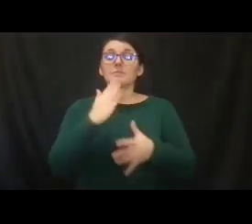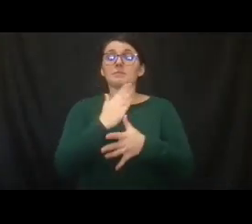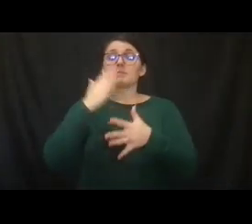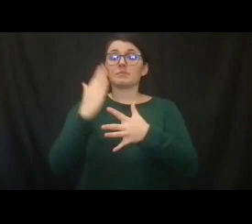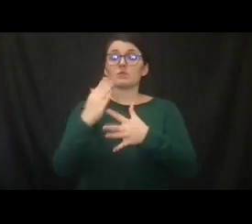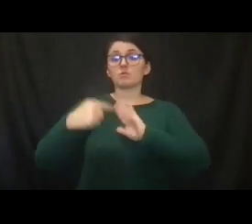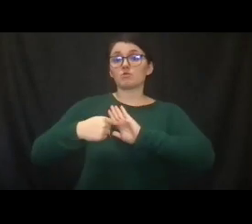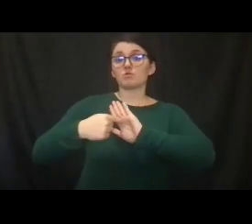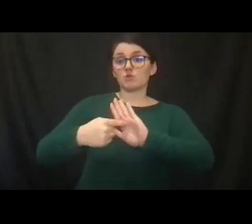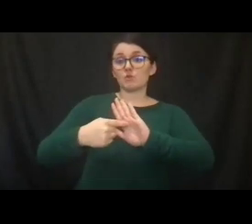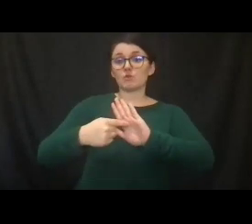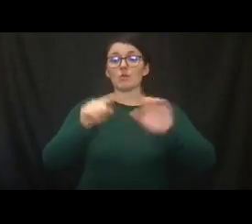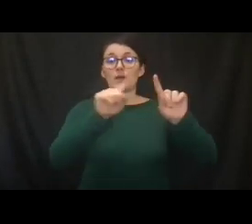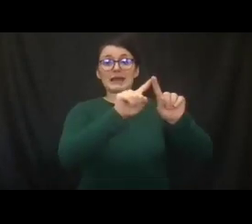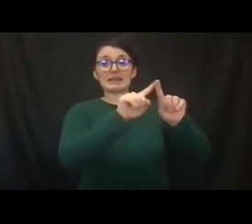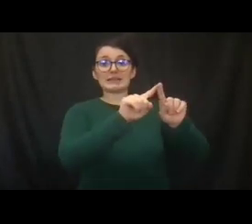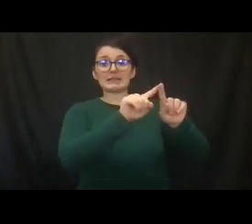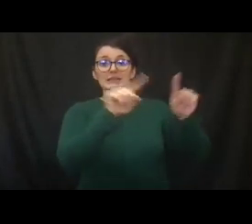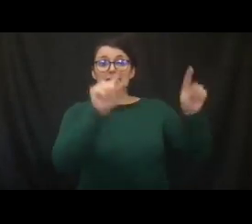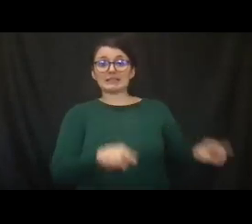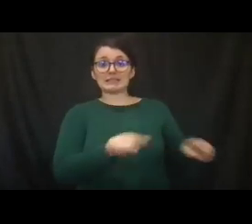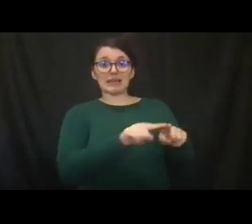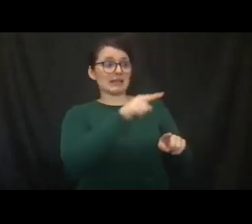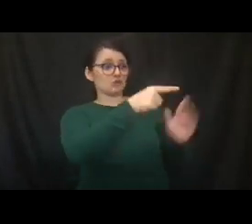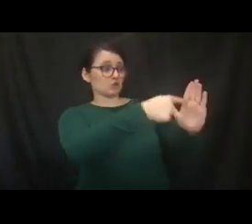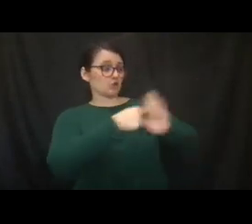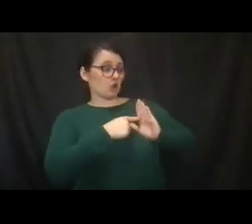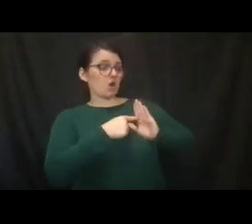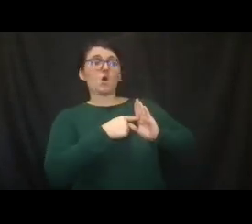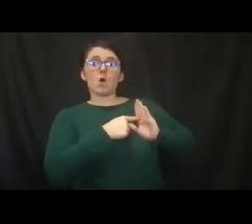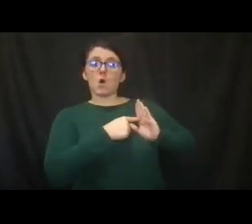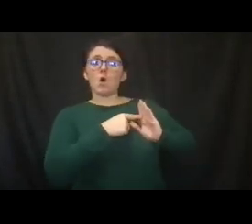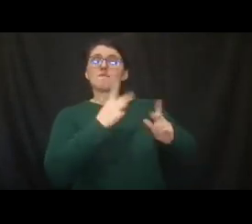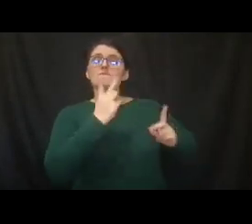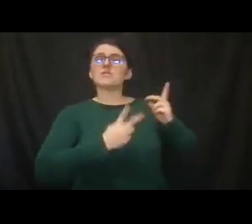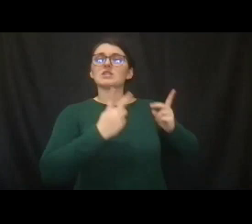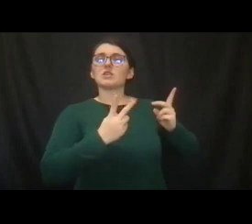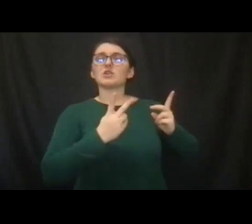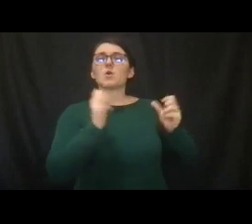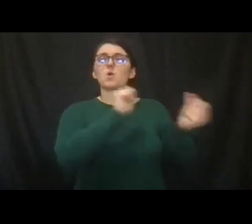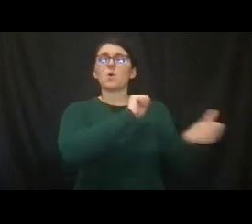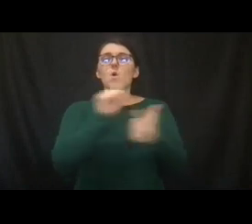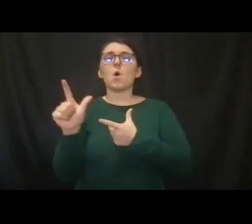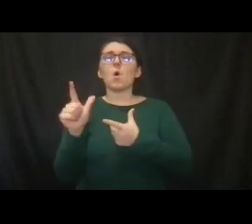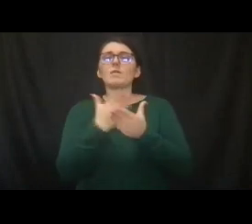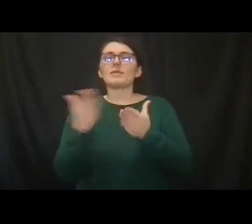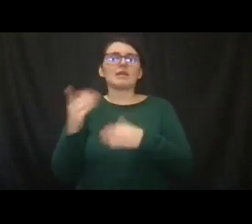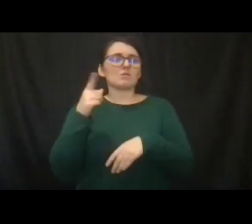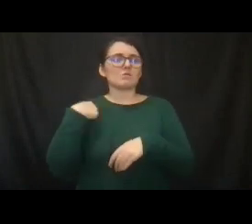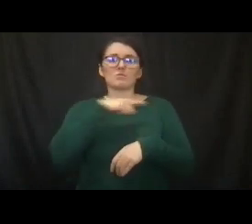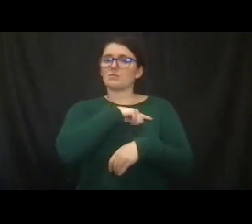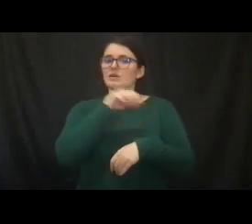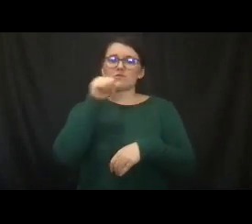a sign that tells visitors all of the things that are not allowed in the